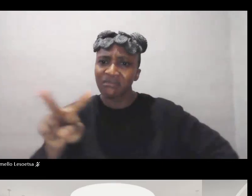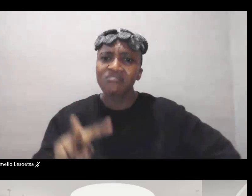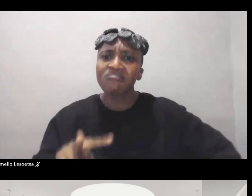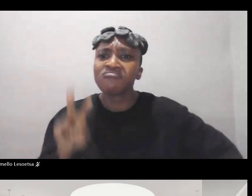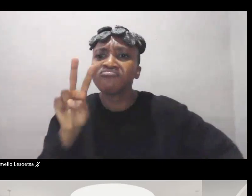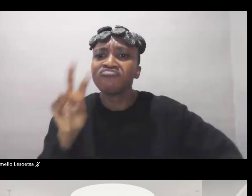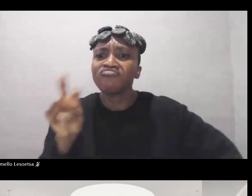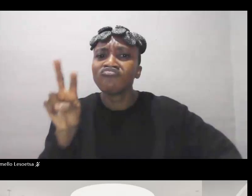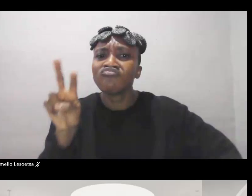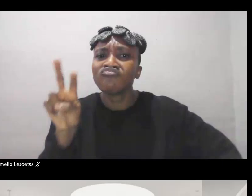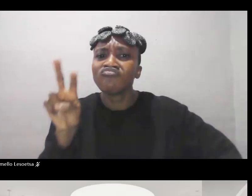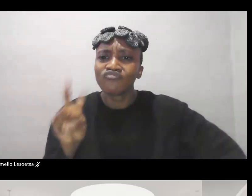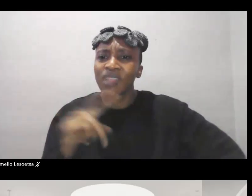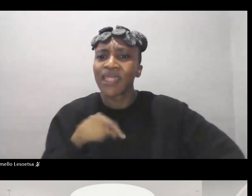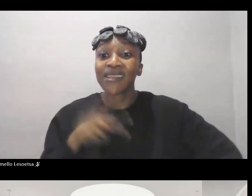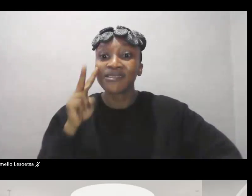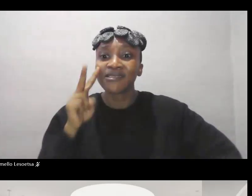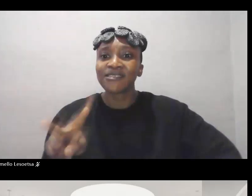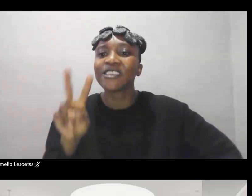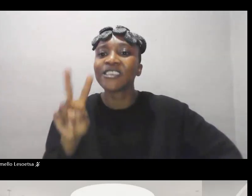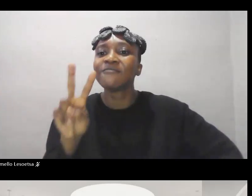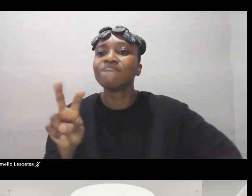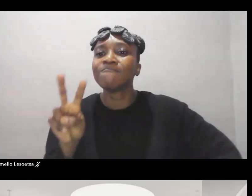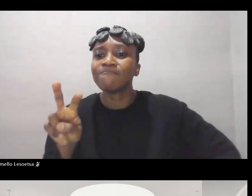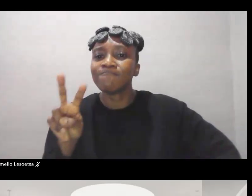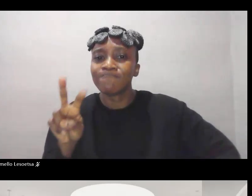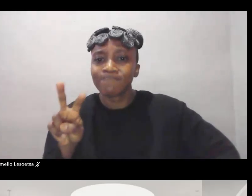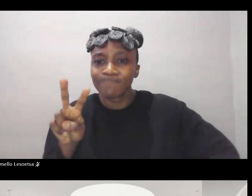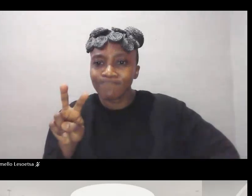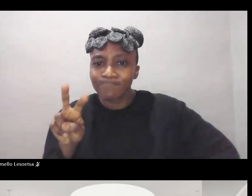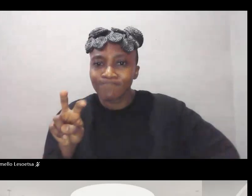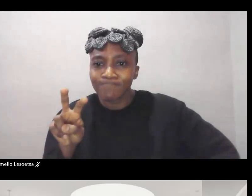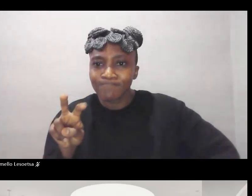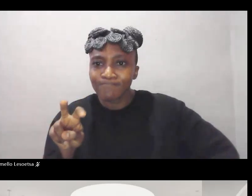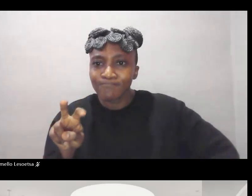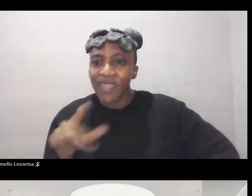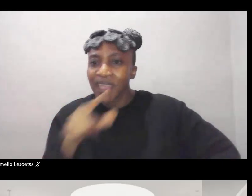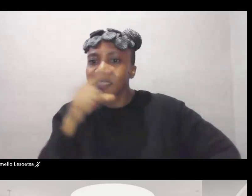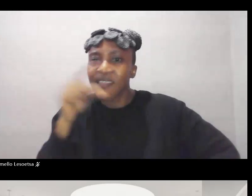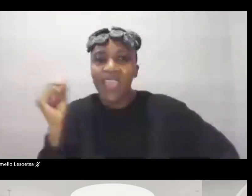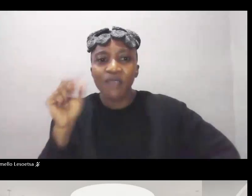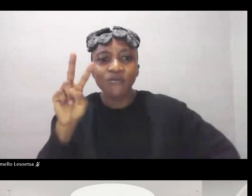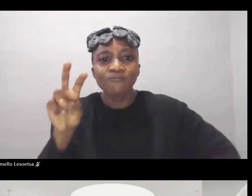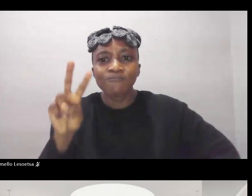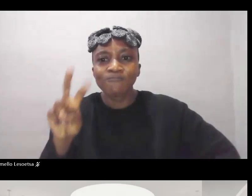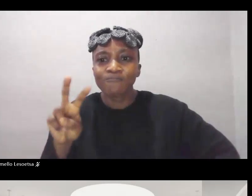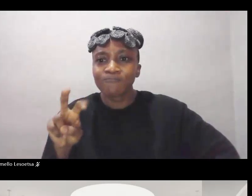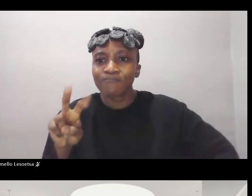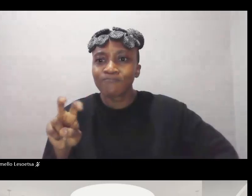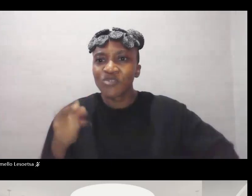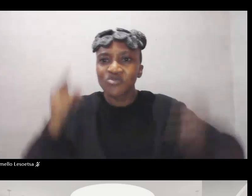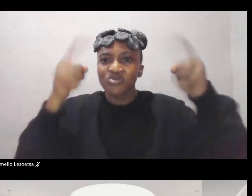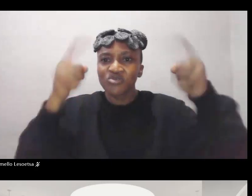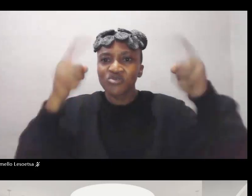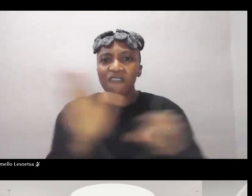Let's see if I start calling names. Let's see. We don't have a full class actually. A full